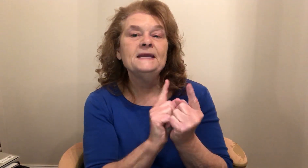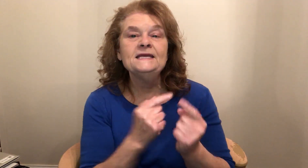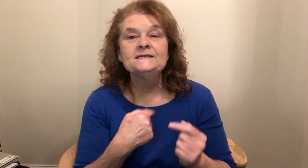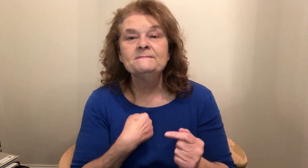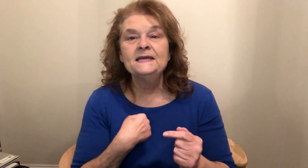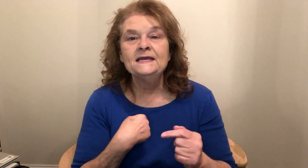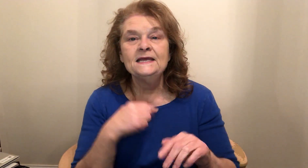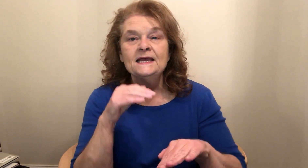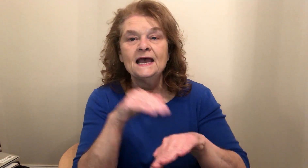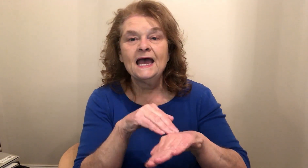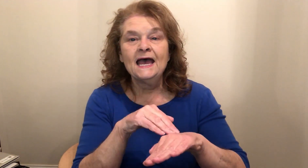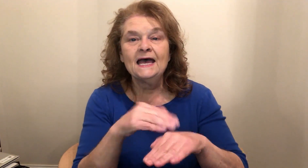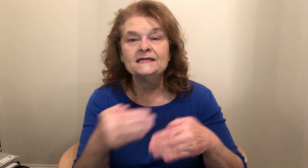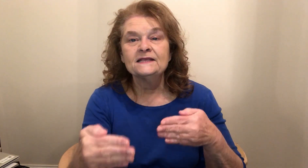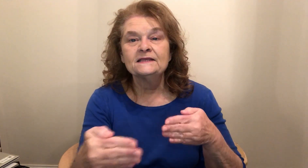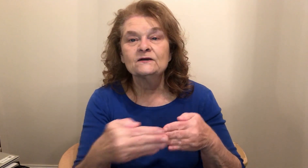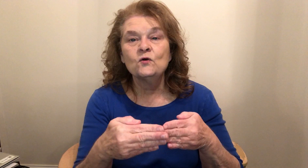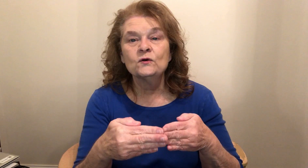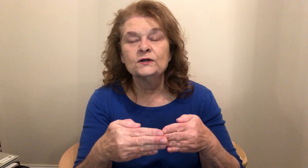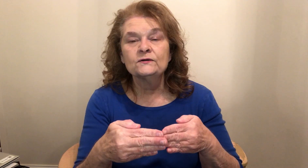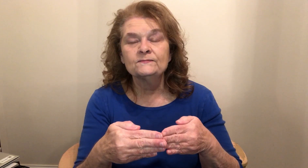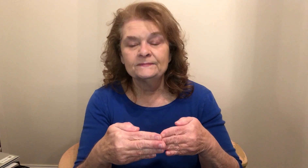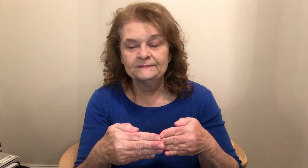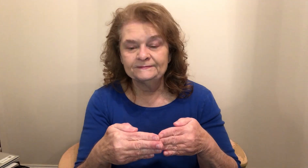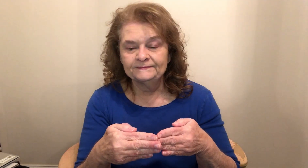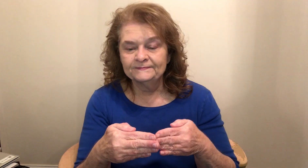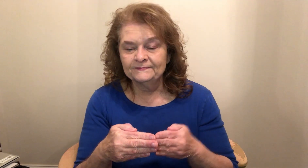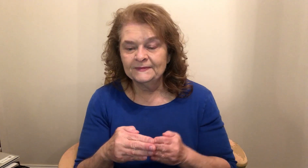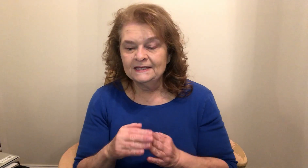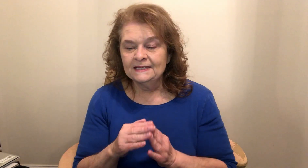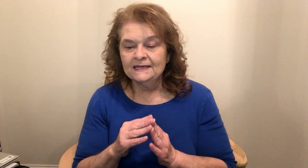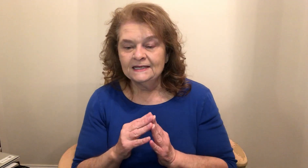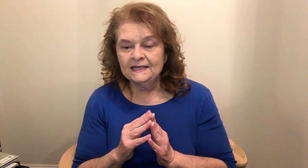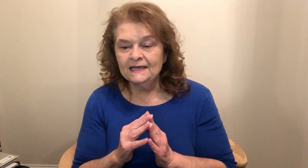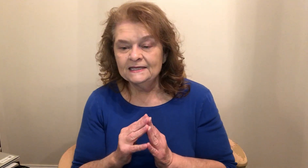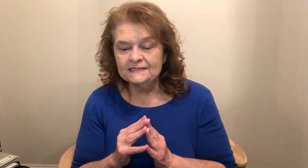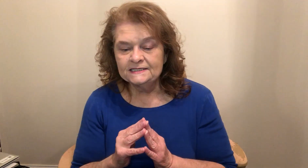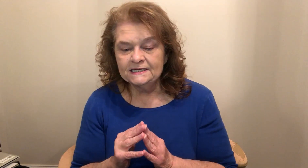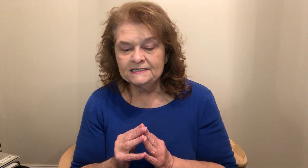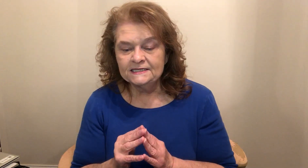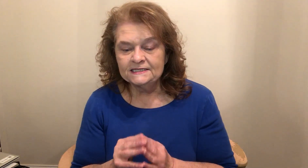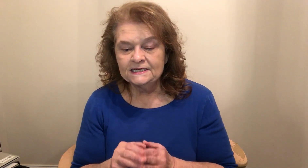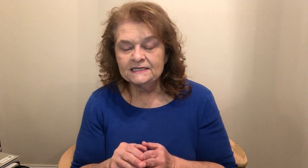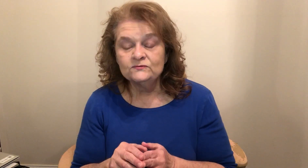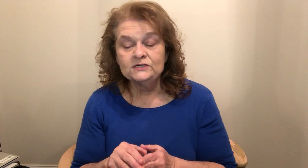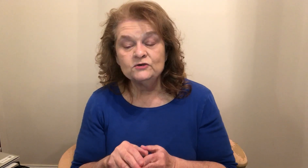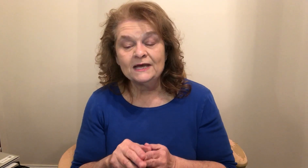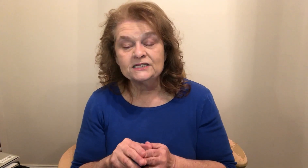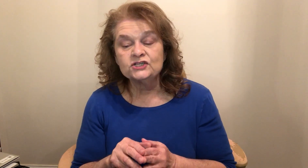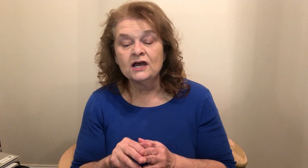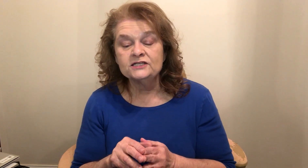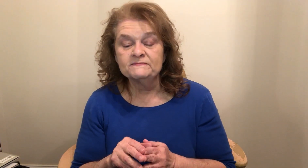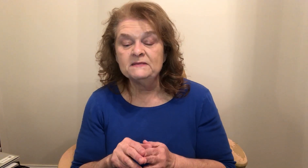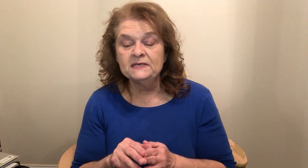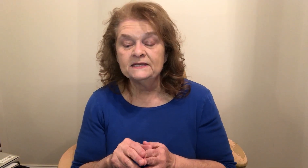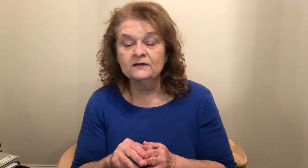Meet me at the corner. Okay, the sentence is, would you ask John to meet me at the